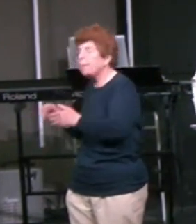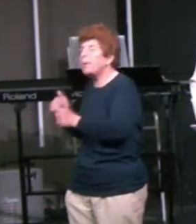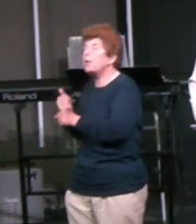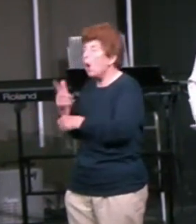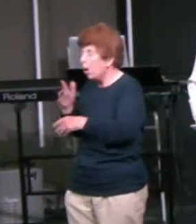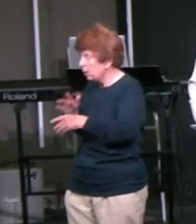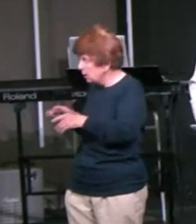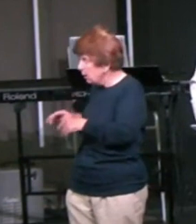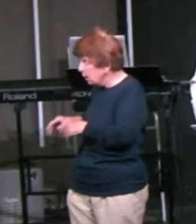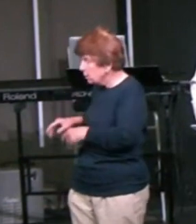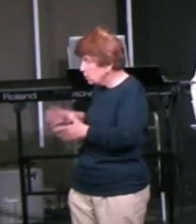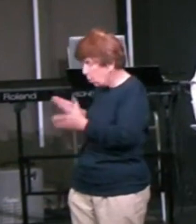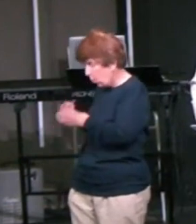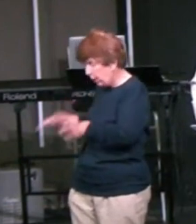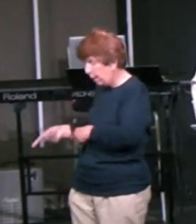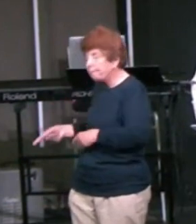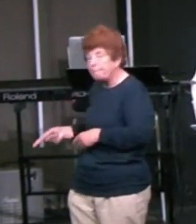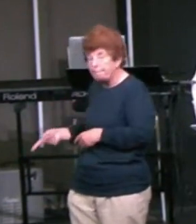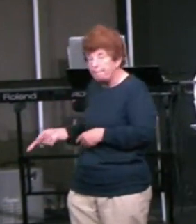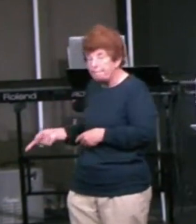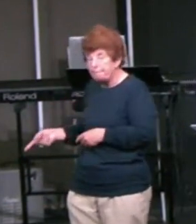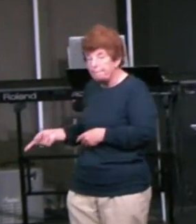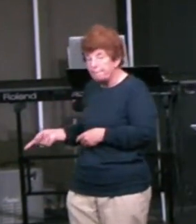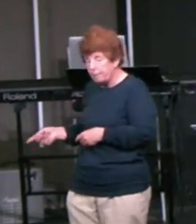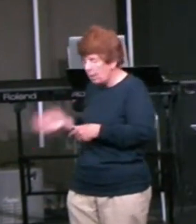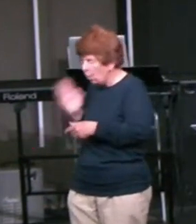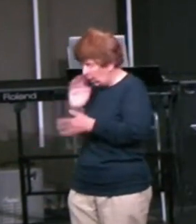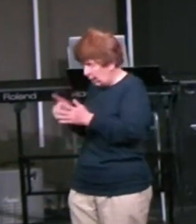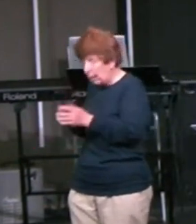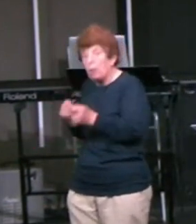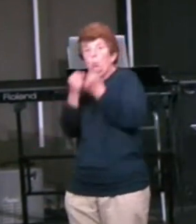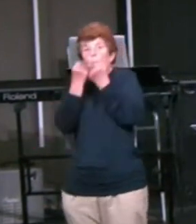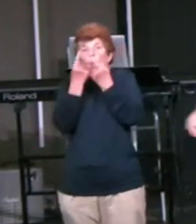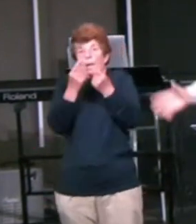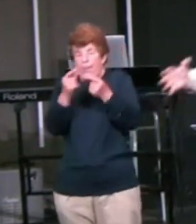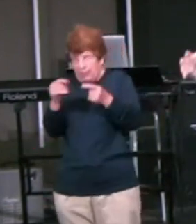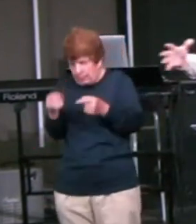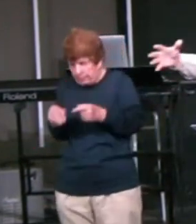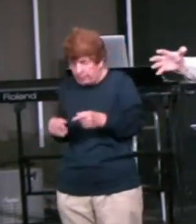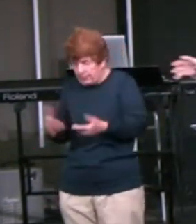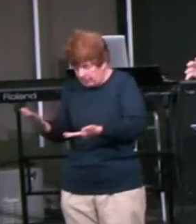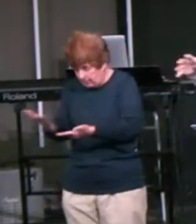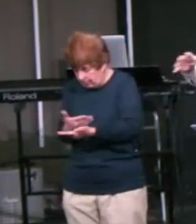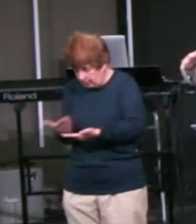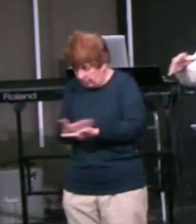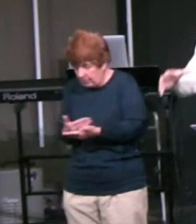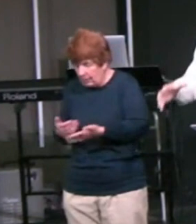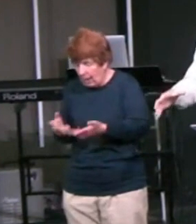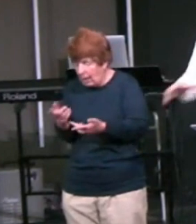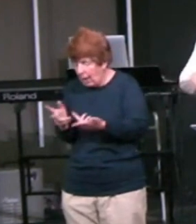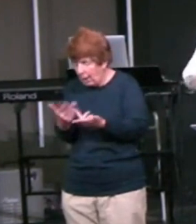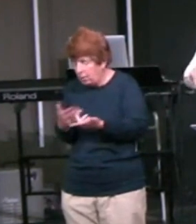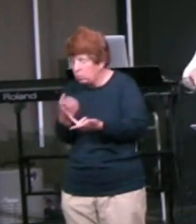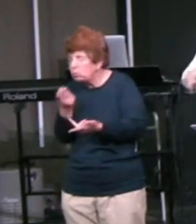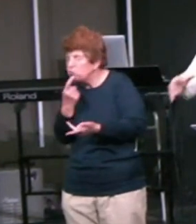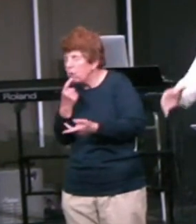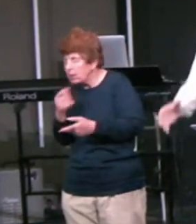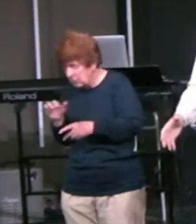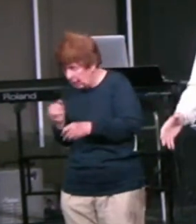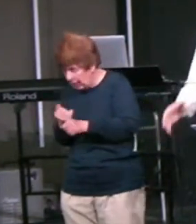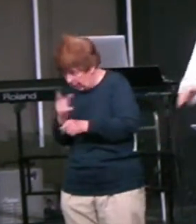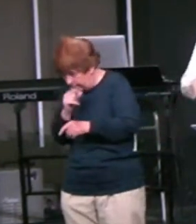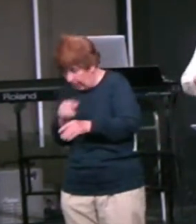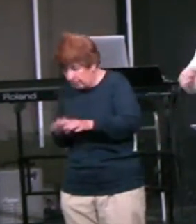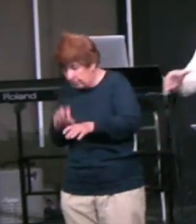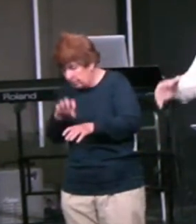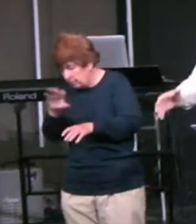in contact with him. And when Jacob woke from that night's sleep, he gathered other rocks around, and he built like a cairn,